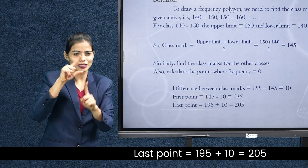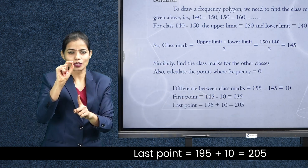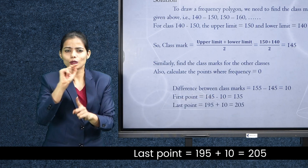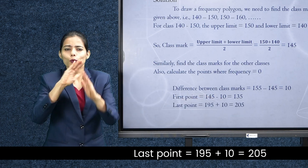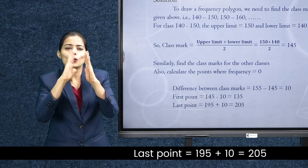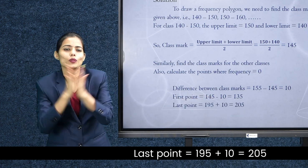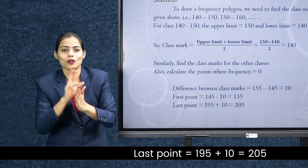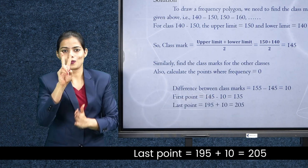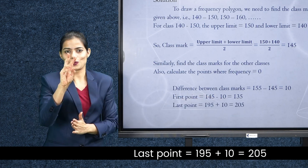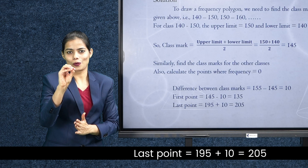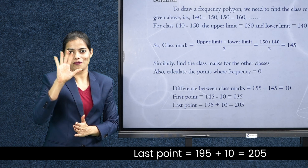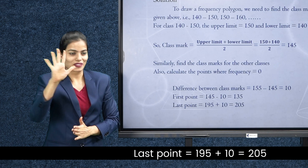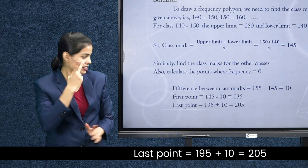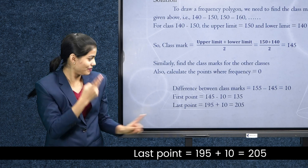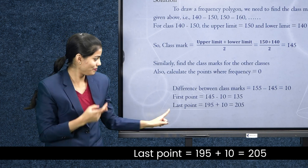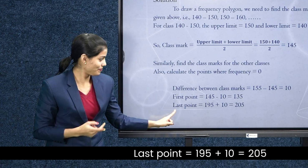195 plus 10 is equal to 205.